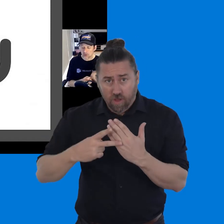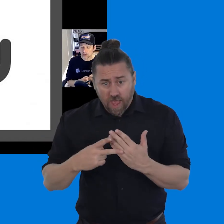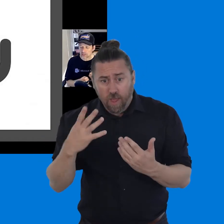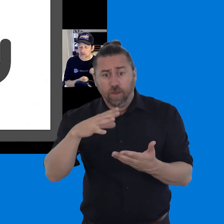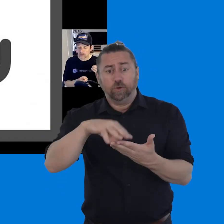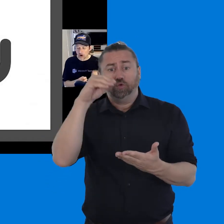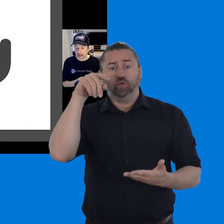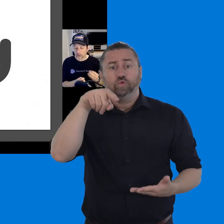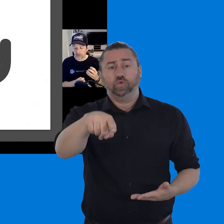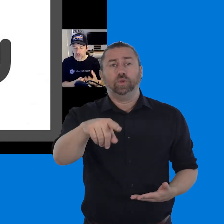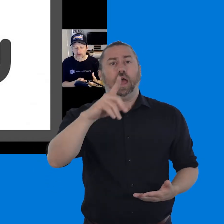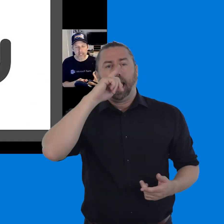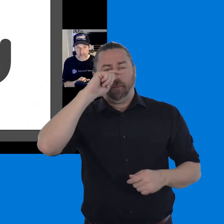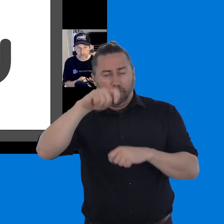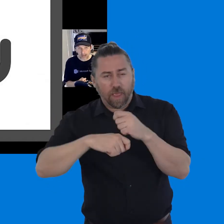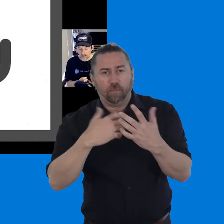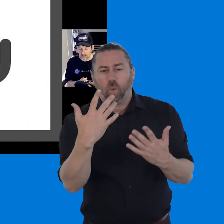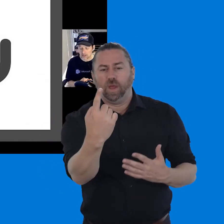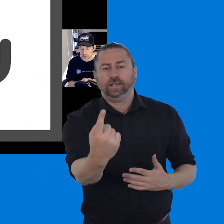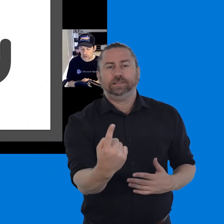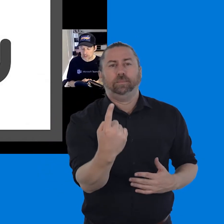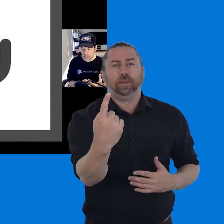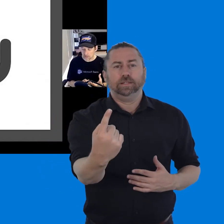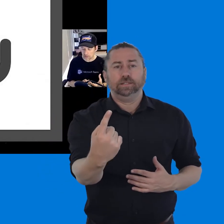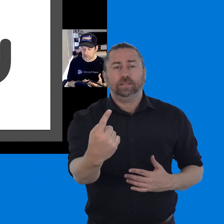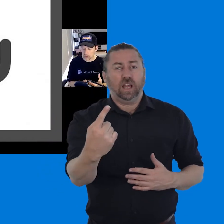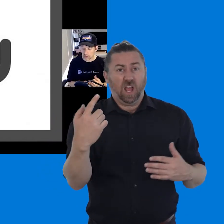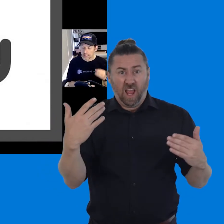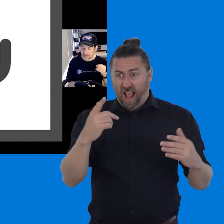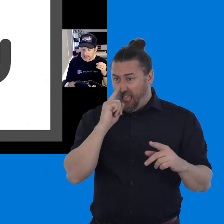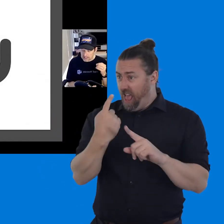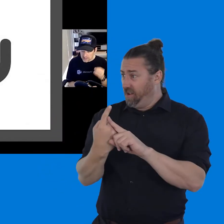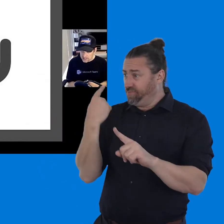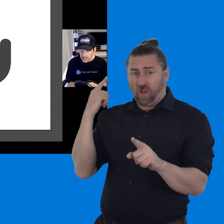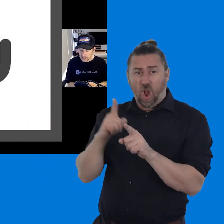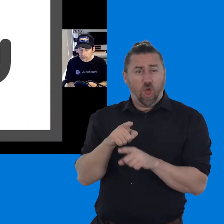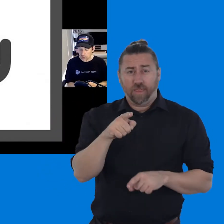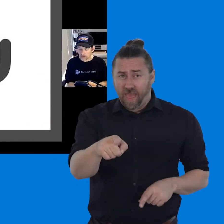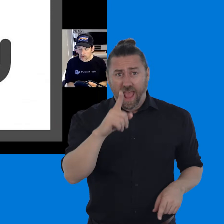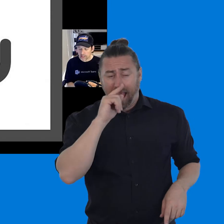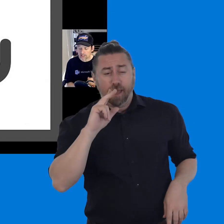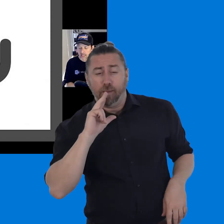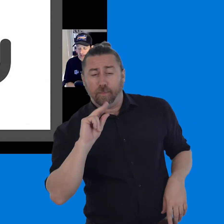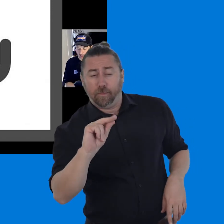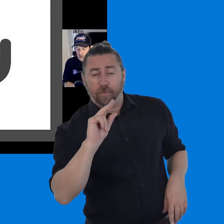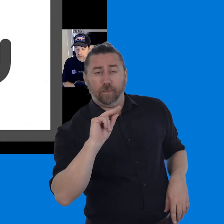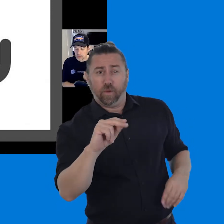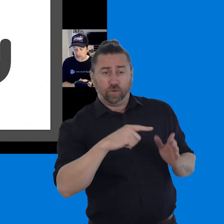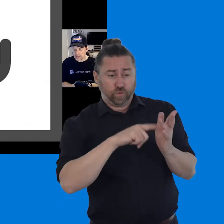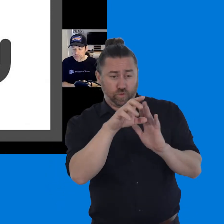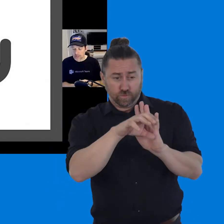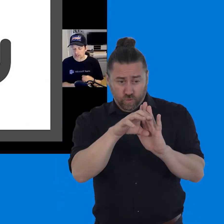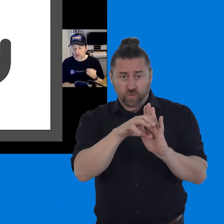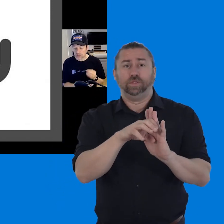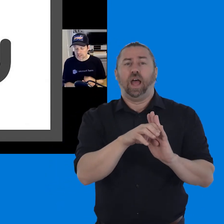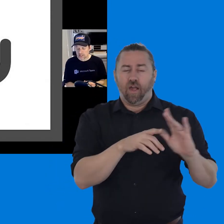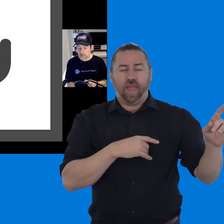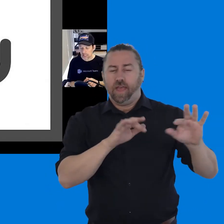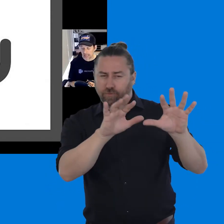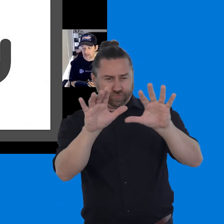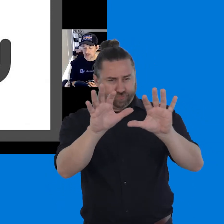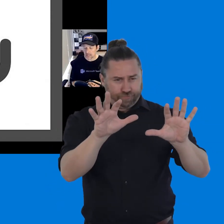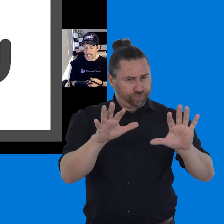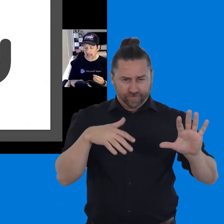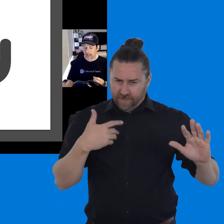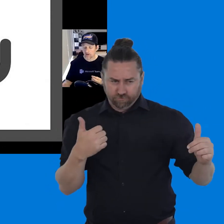means that students can write with a degree of independence not seen before. They can dictate in their own voice, then use Immersive Reader to assist